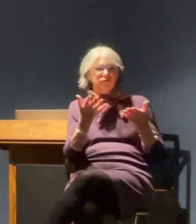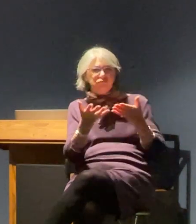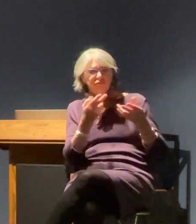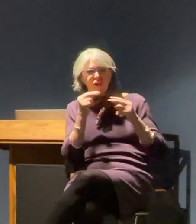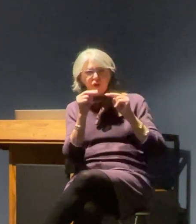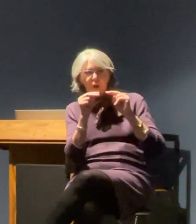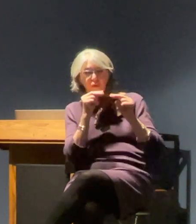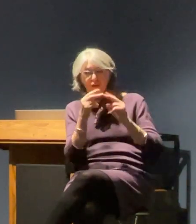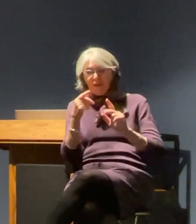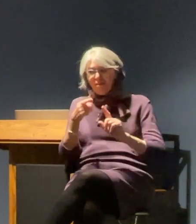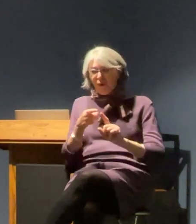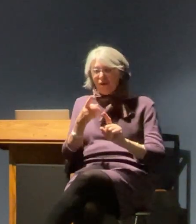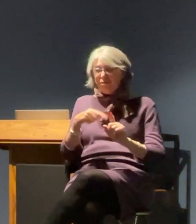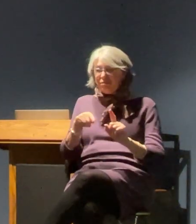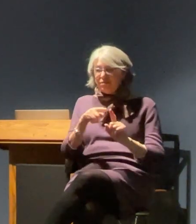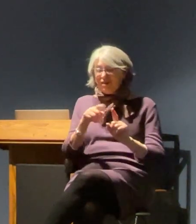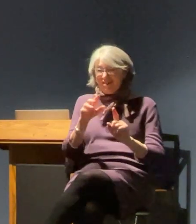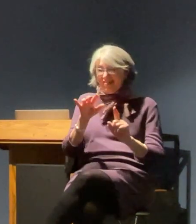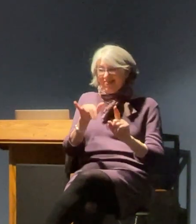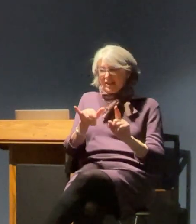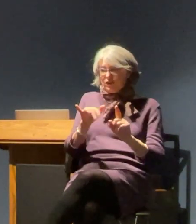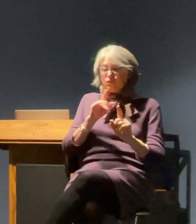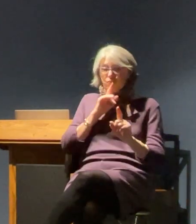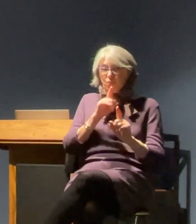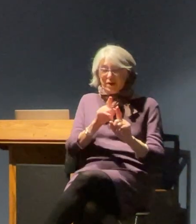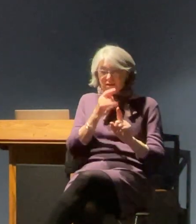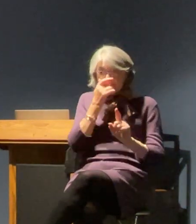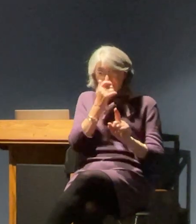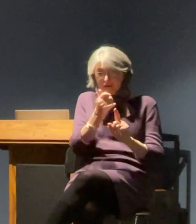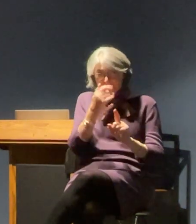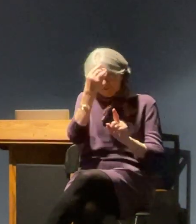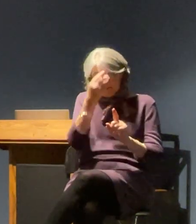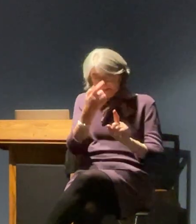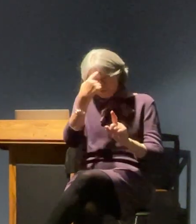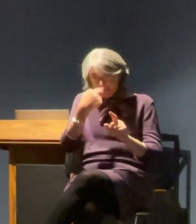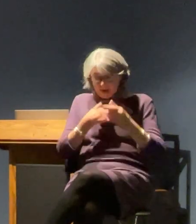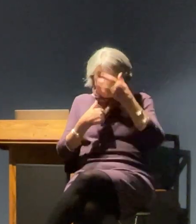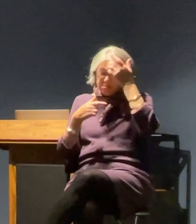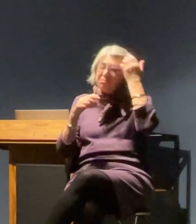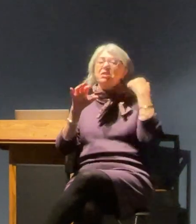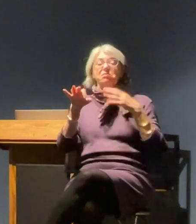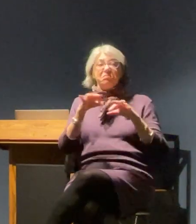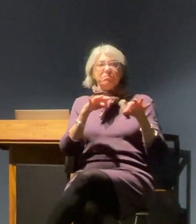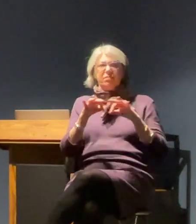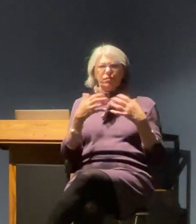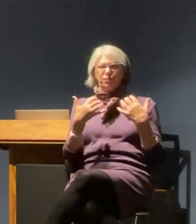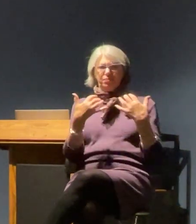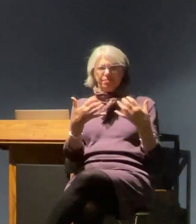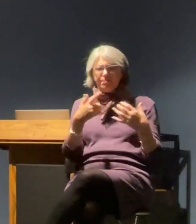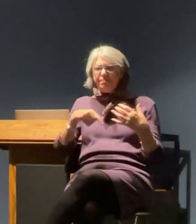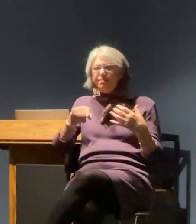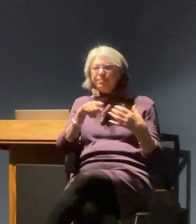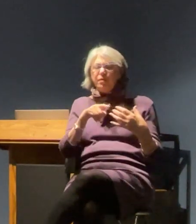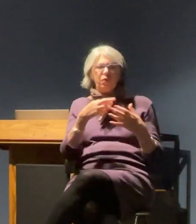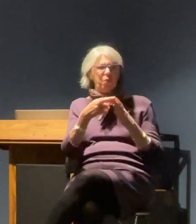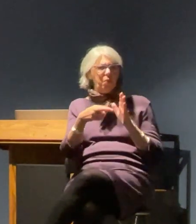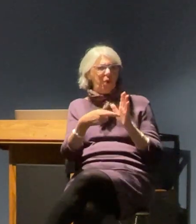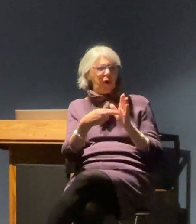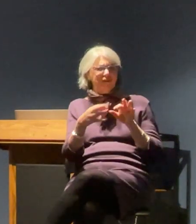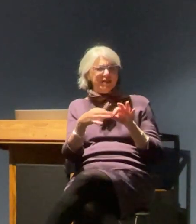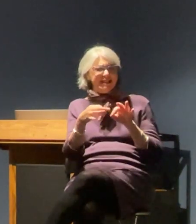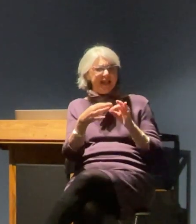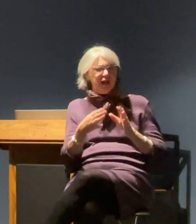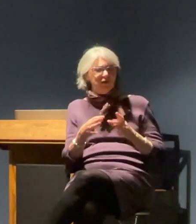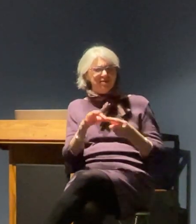negotiation point. And for those, this was all really interesting information for me. Can you tell our audience about the role of a